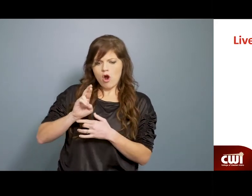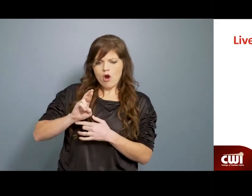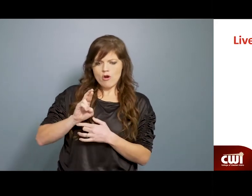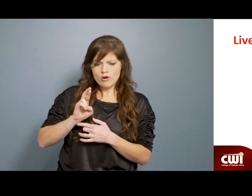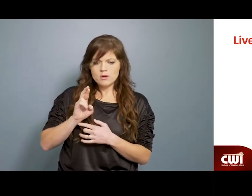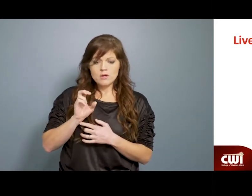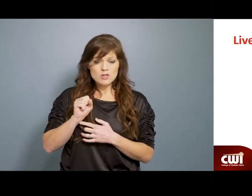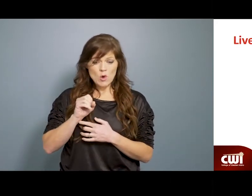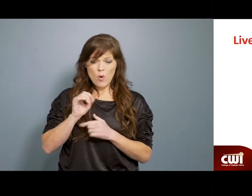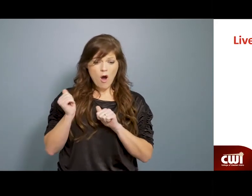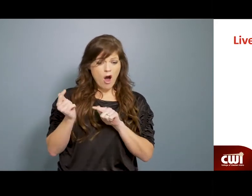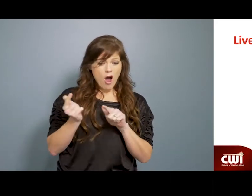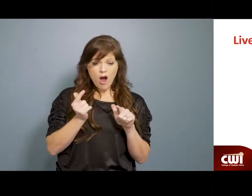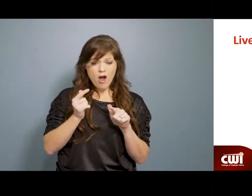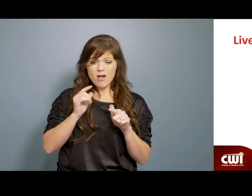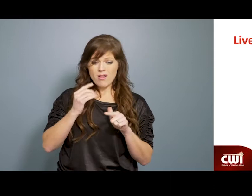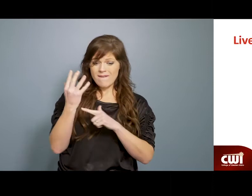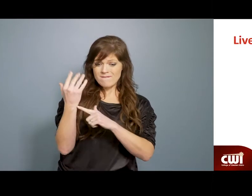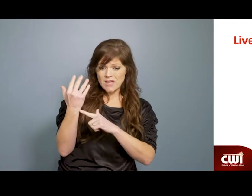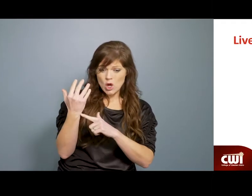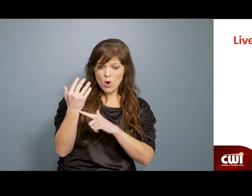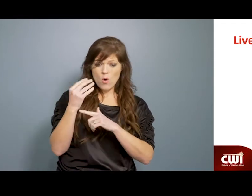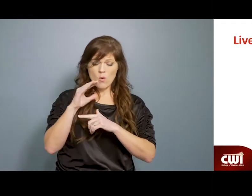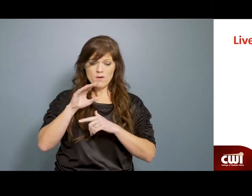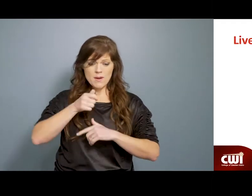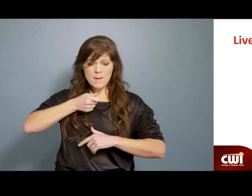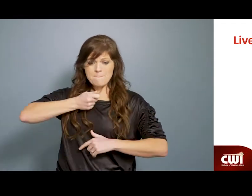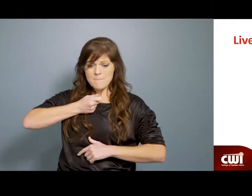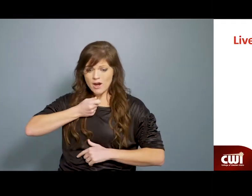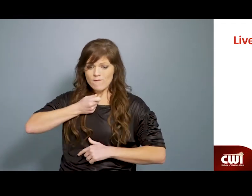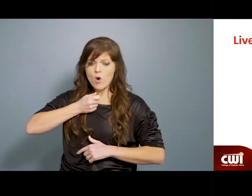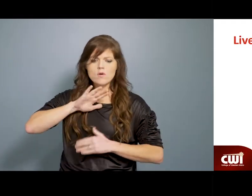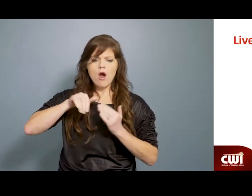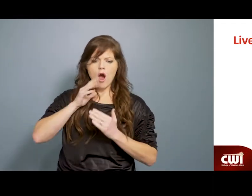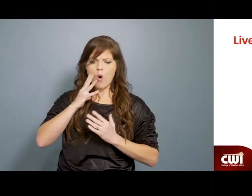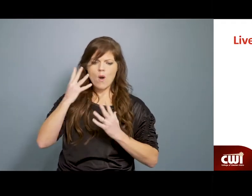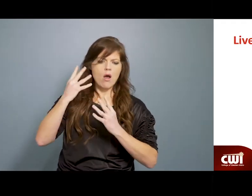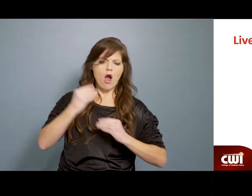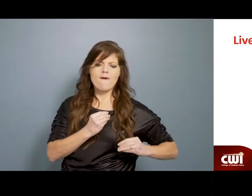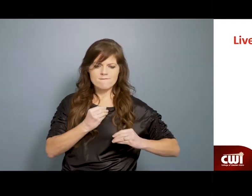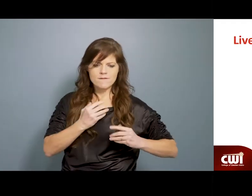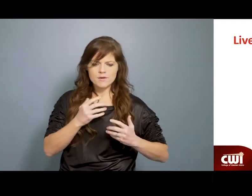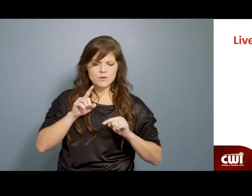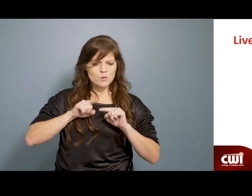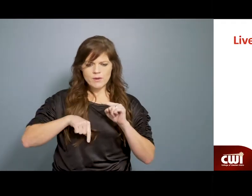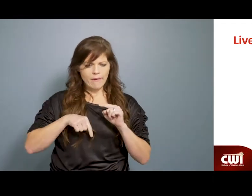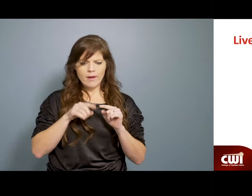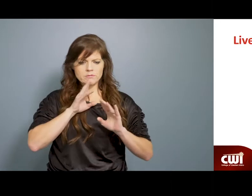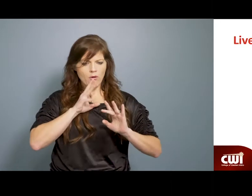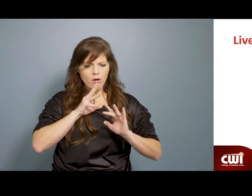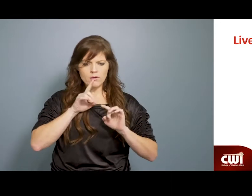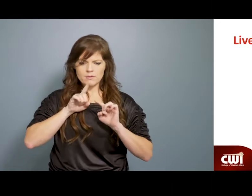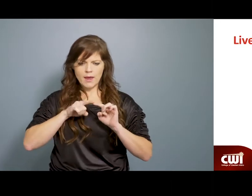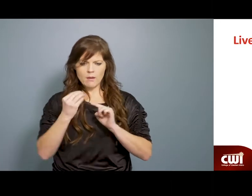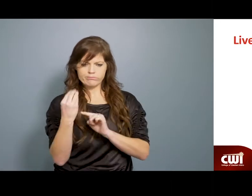who is speaking at that time. And that ensures that window with the speaker will pop up and be the most prominent on your screen.